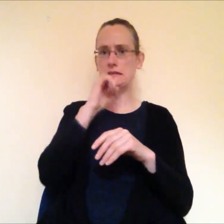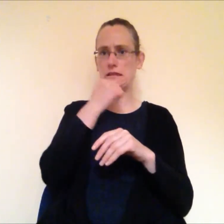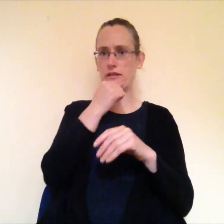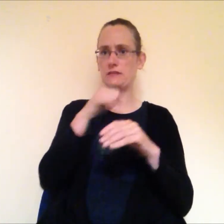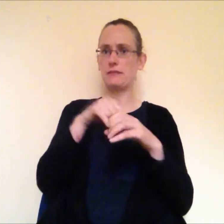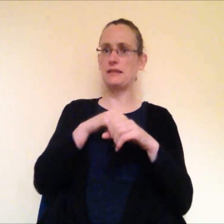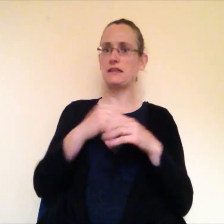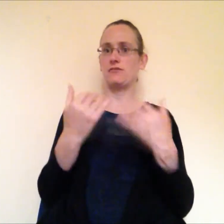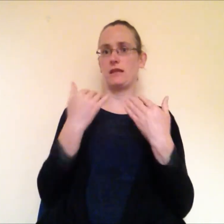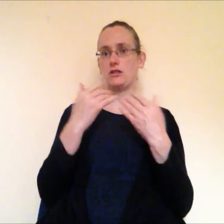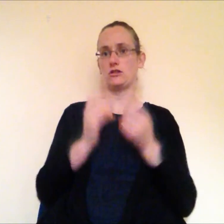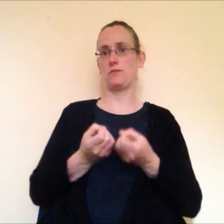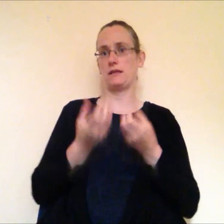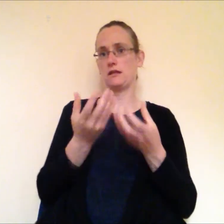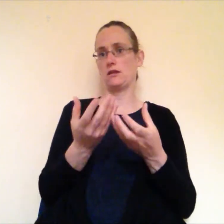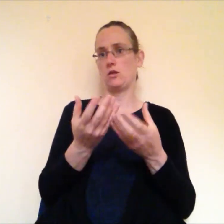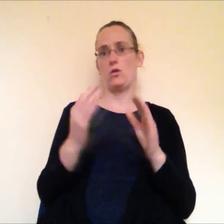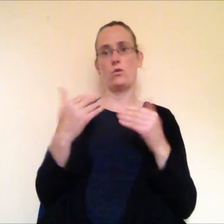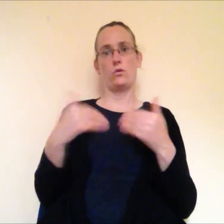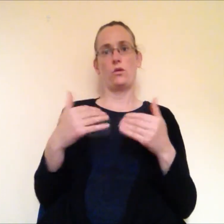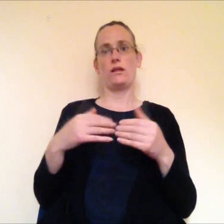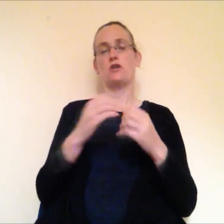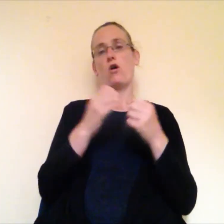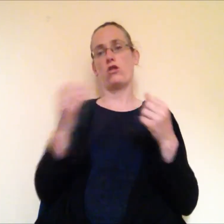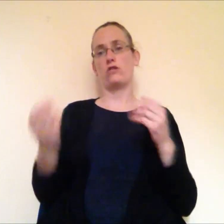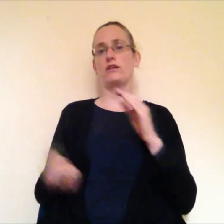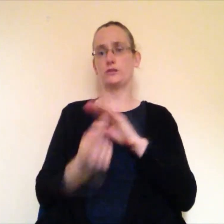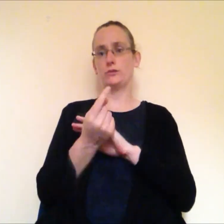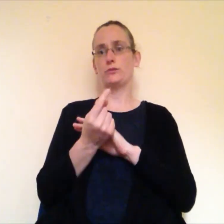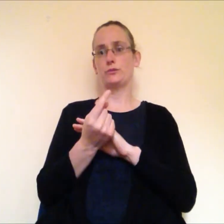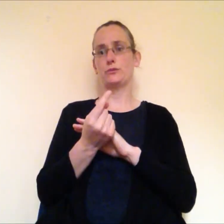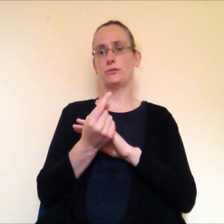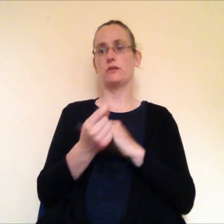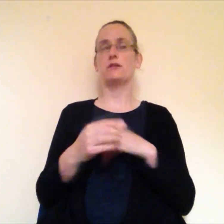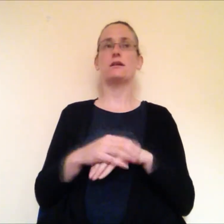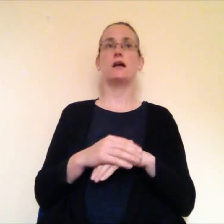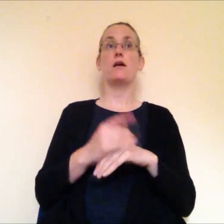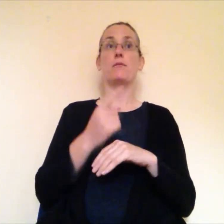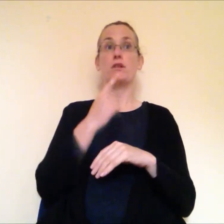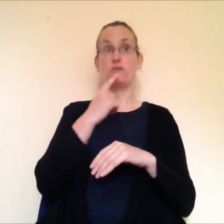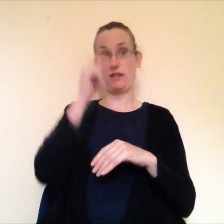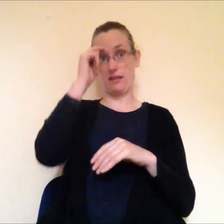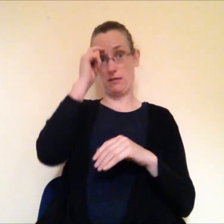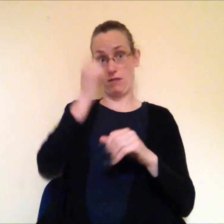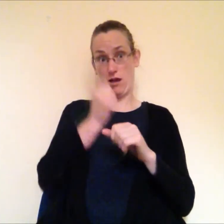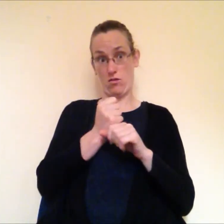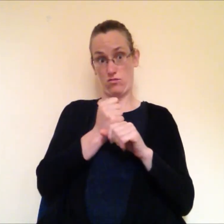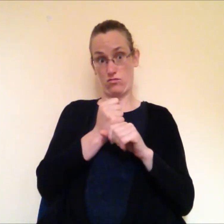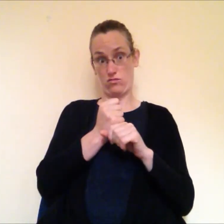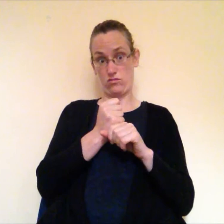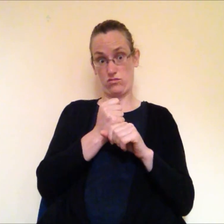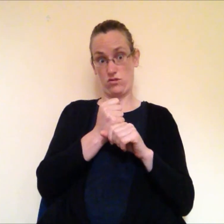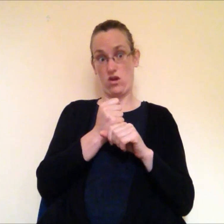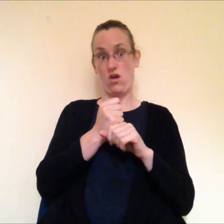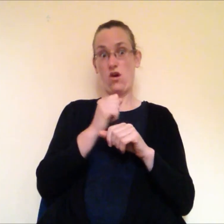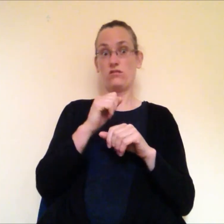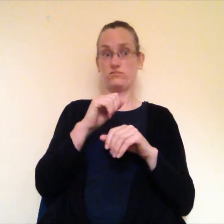information. So, I mean, that's a whole other issue. Yeah. But, I mean, if you think about where the deaf community are at today in